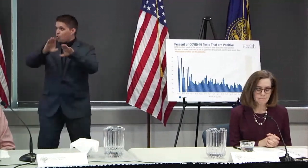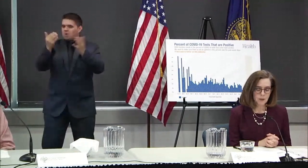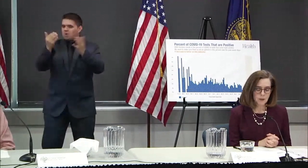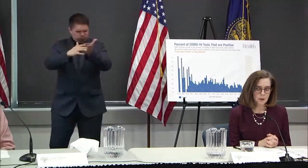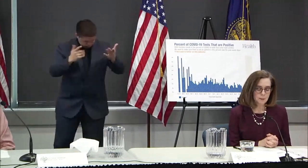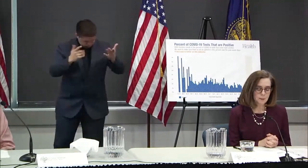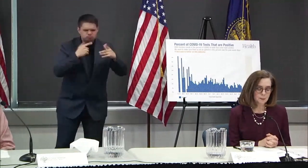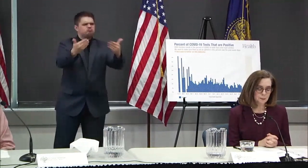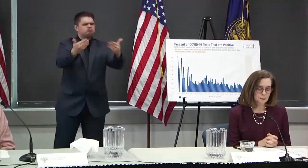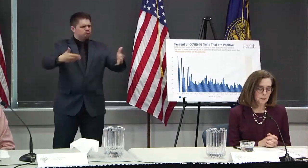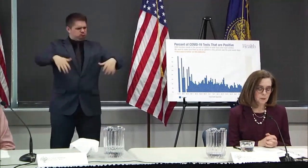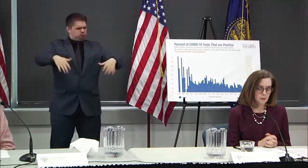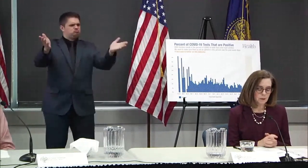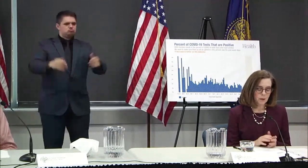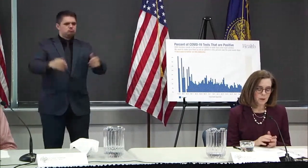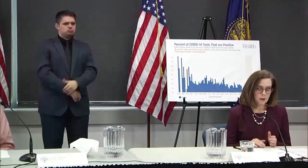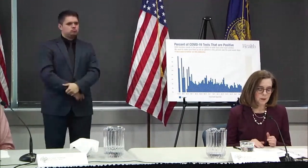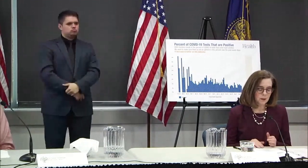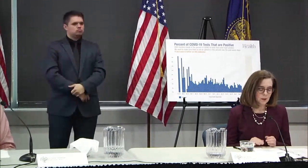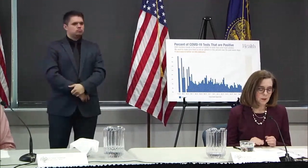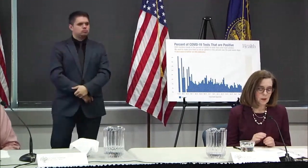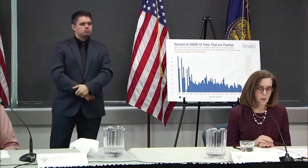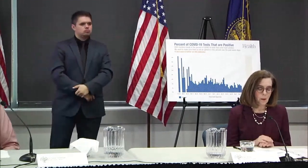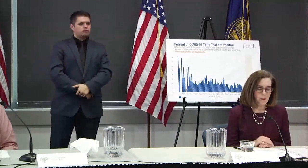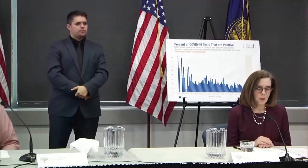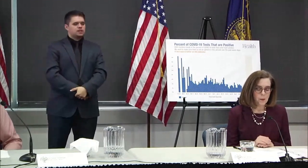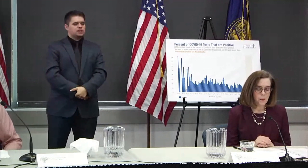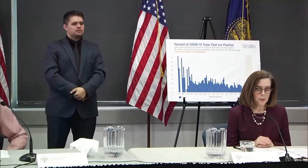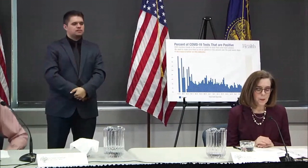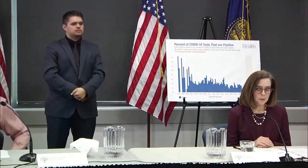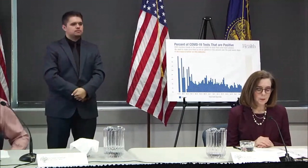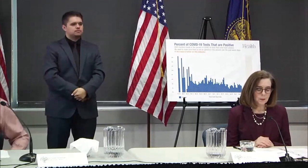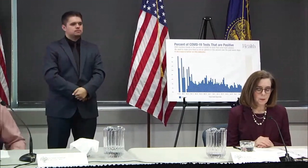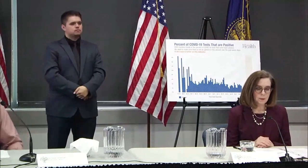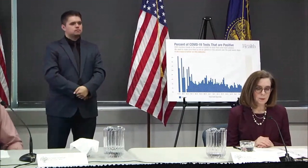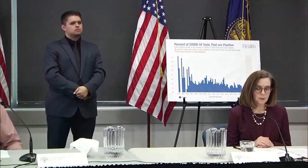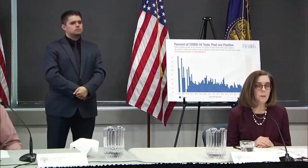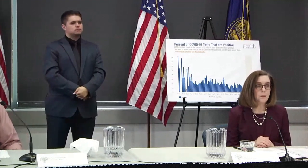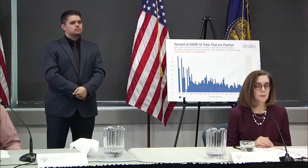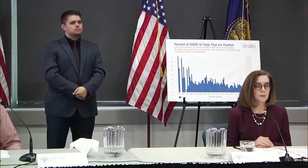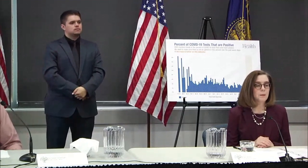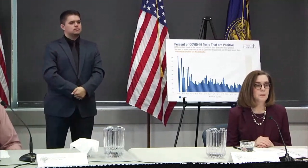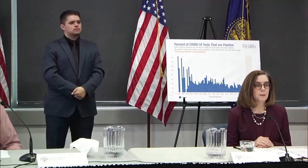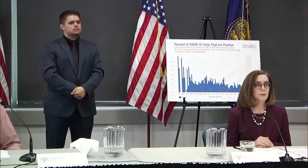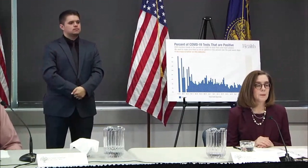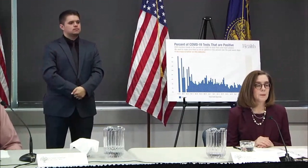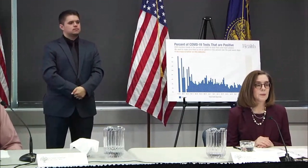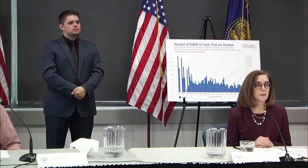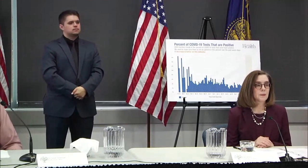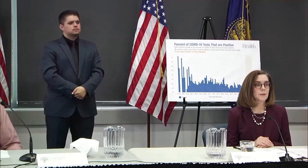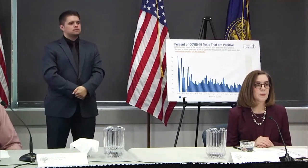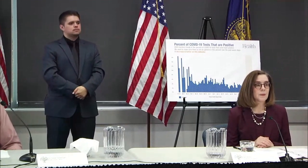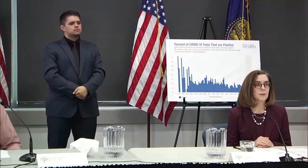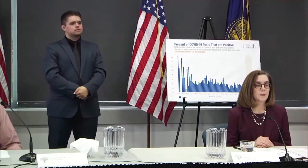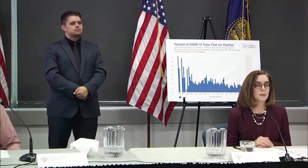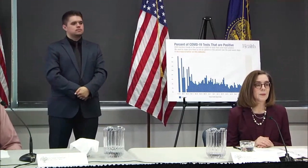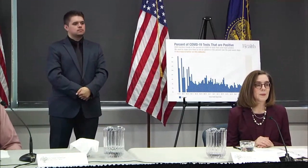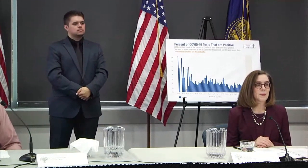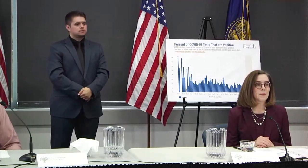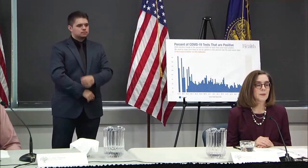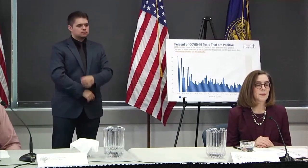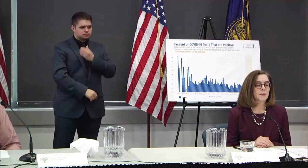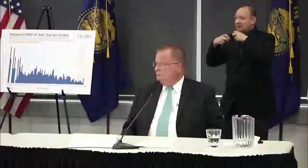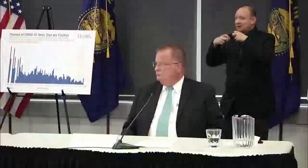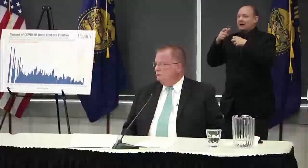Thank you. Great, thanks, Sean. Just a reminder, if you're having trouble with our phone system, you can also email Nikki Fisher with a question,